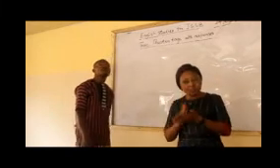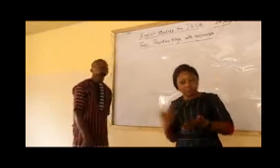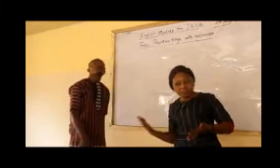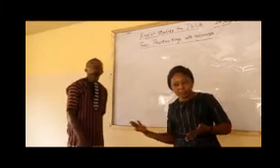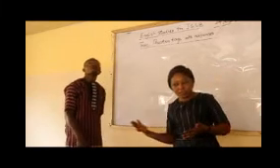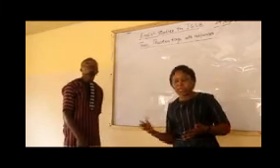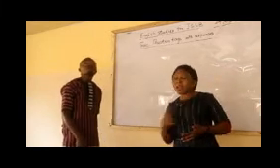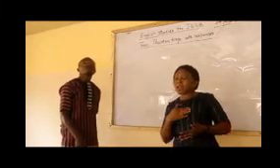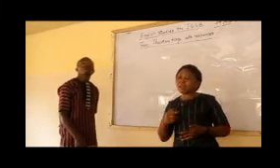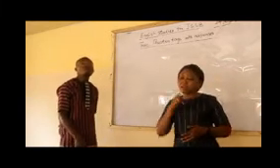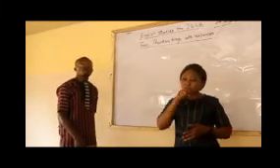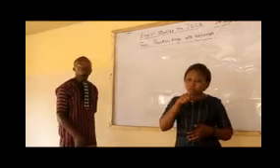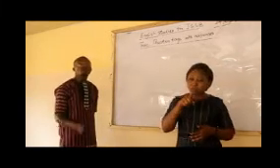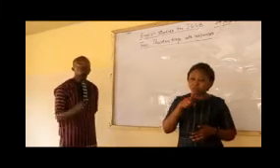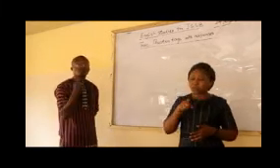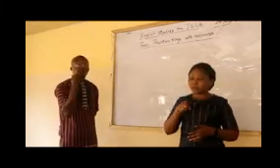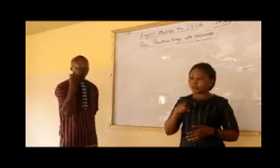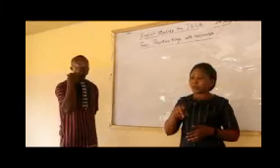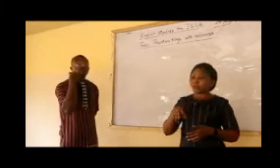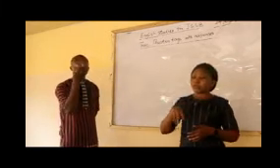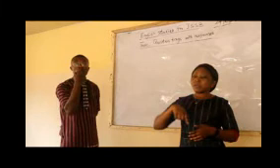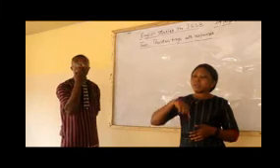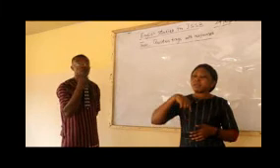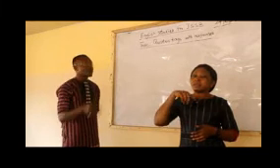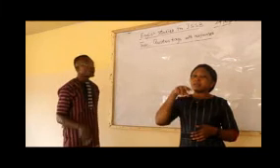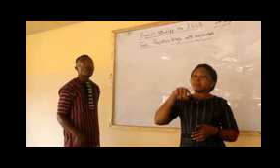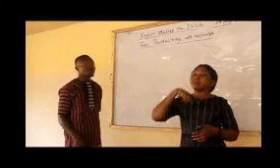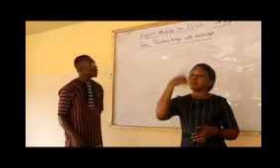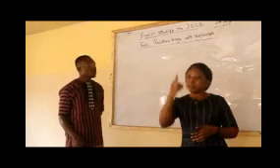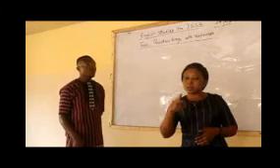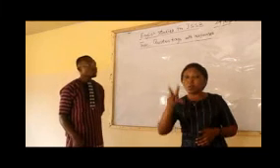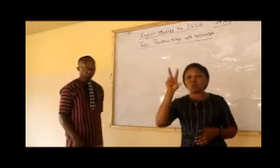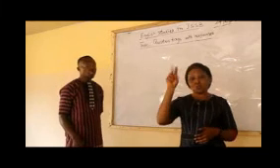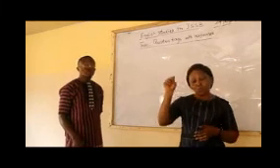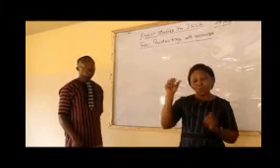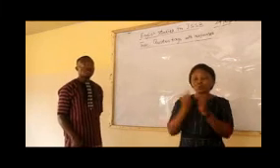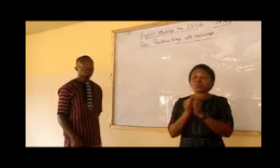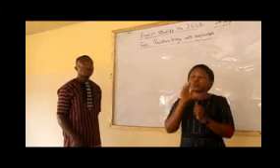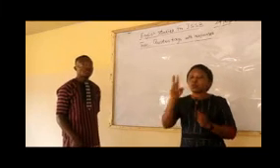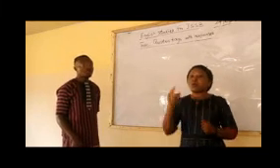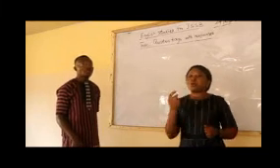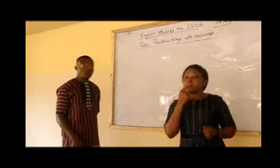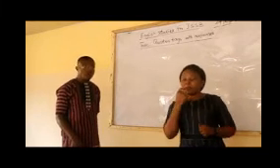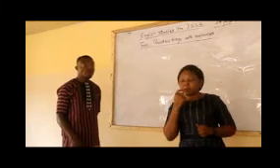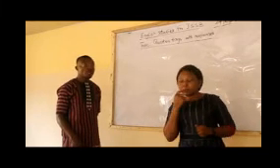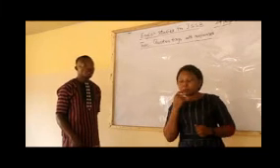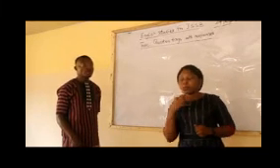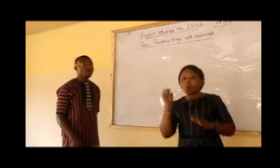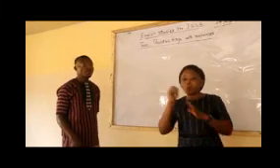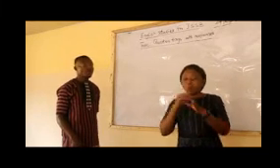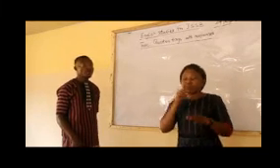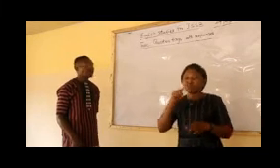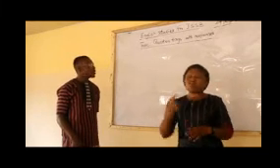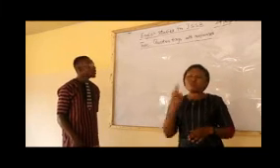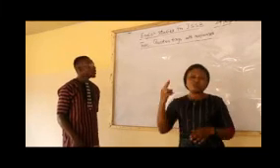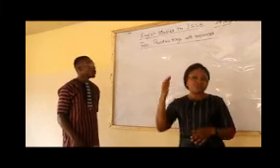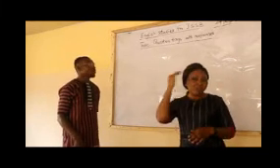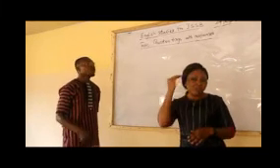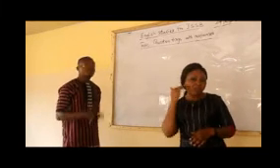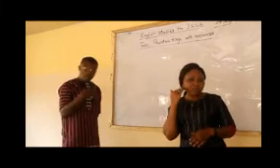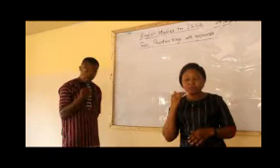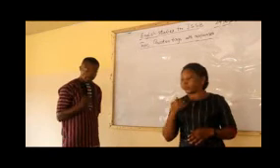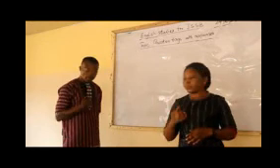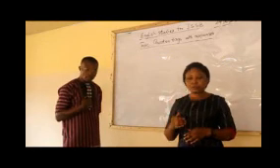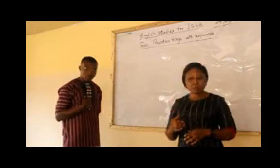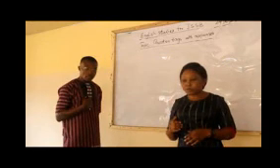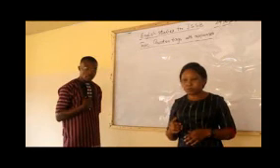saying no with your mouth, you are shaking your head. You are nodding your head rather. You are